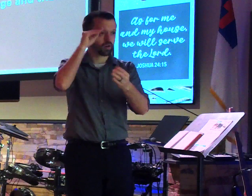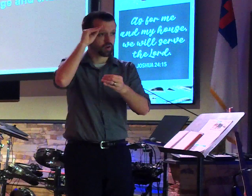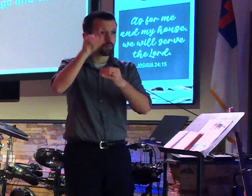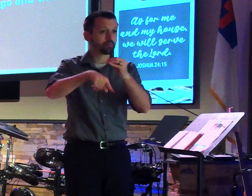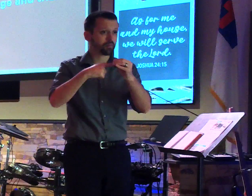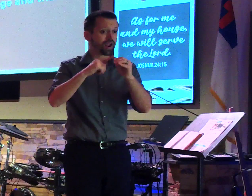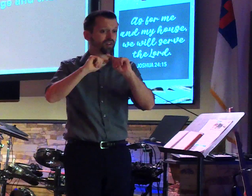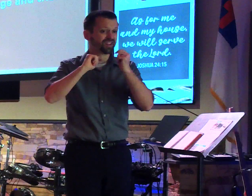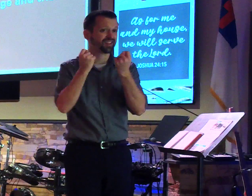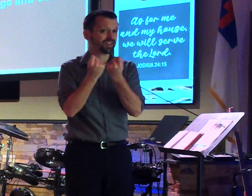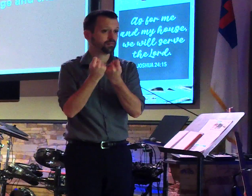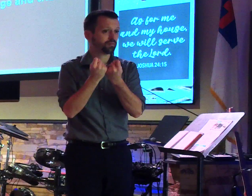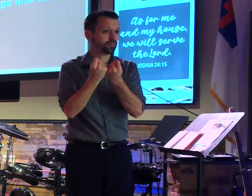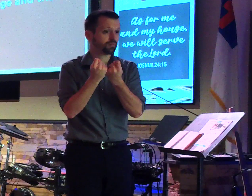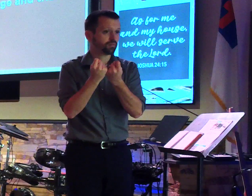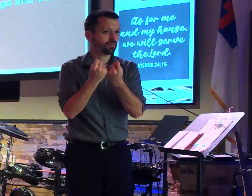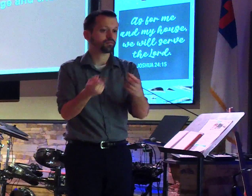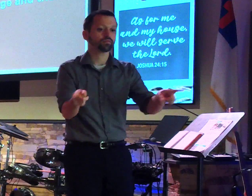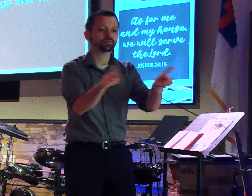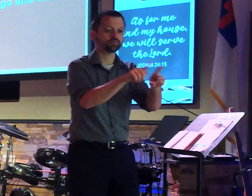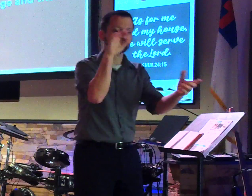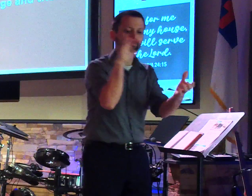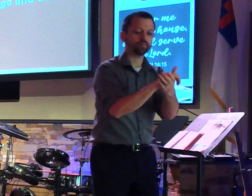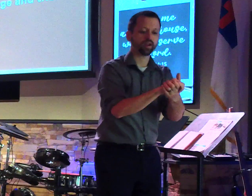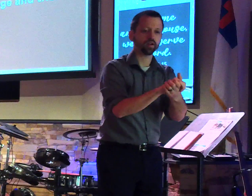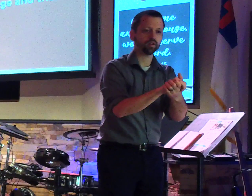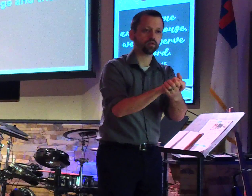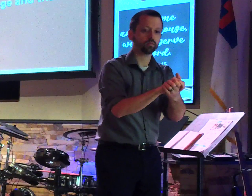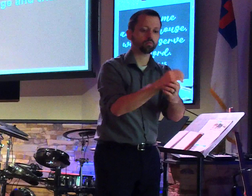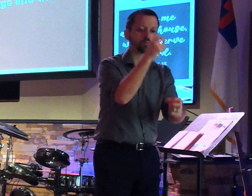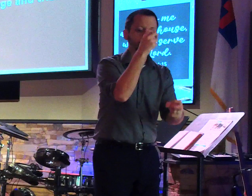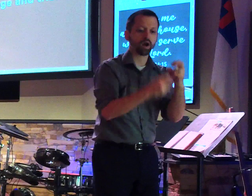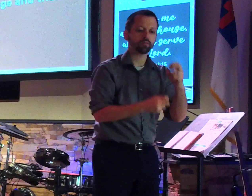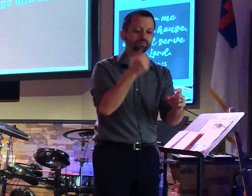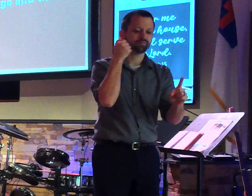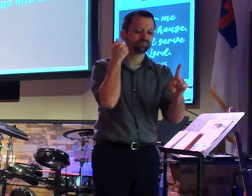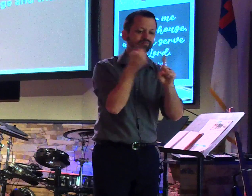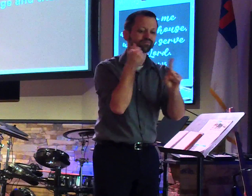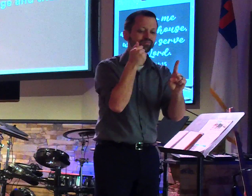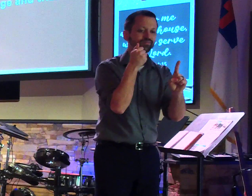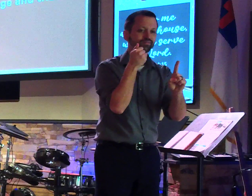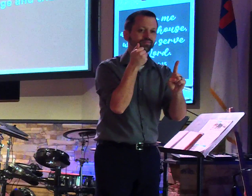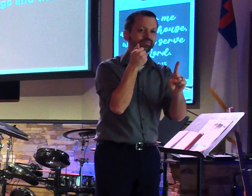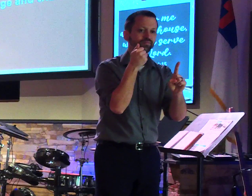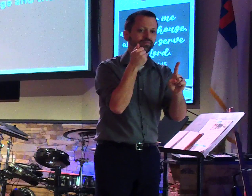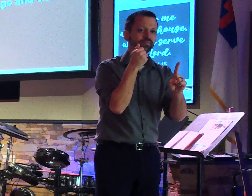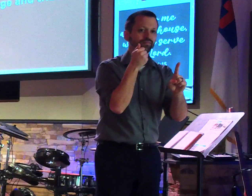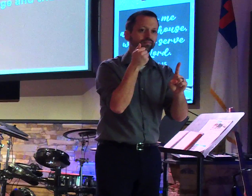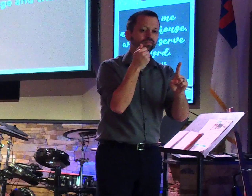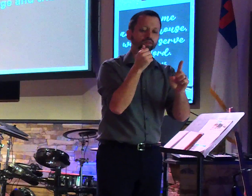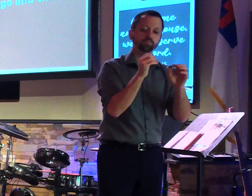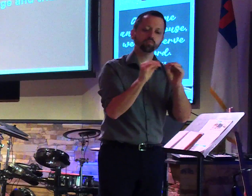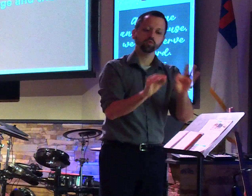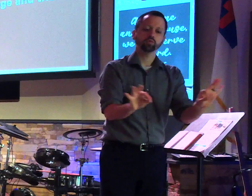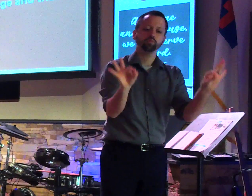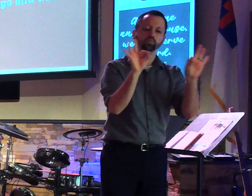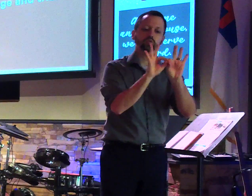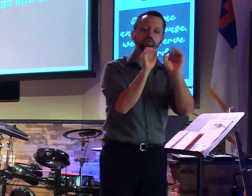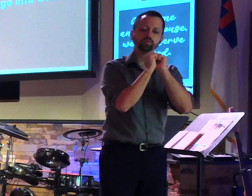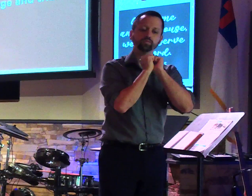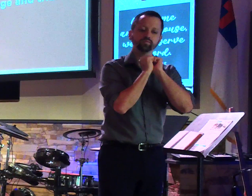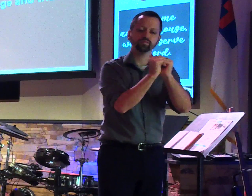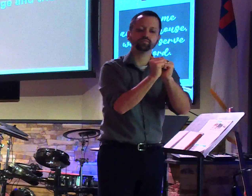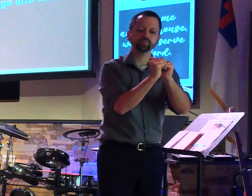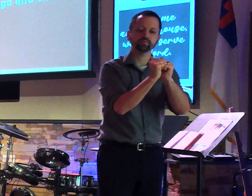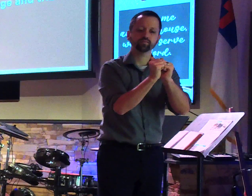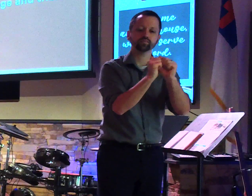adversity strikes. Same thing in marriage. When adversity strikes your life, it's then that you have to come together. It's then